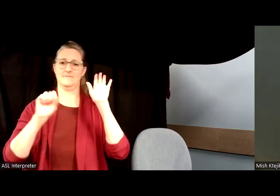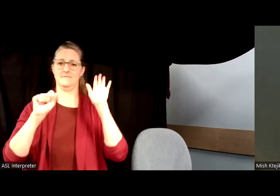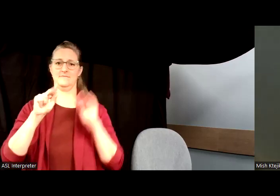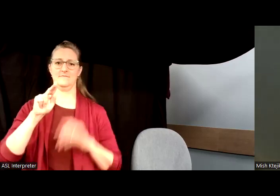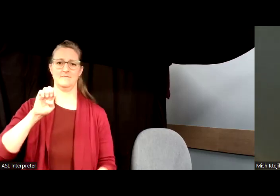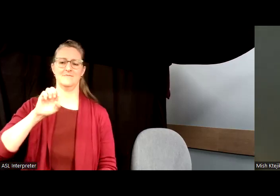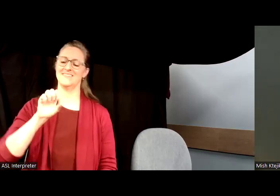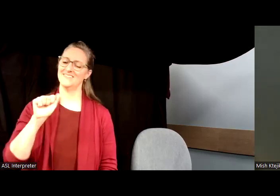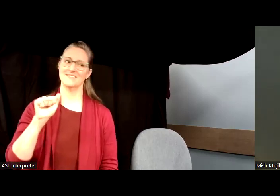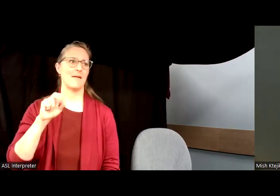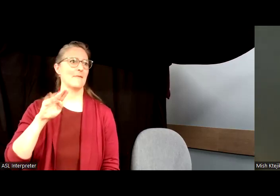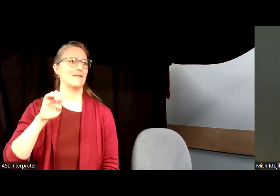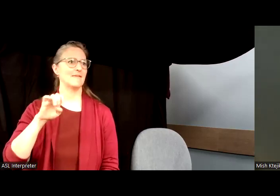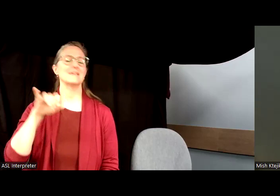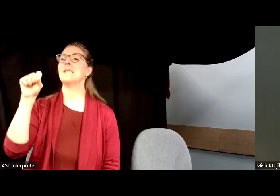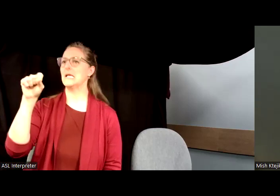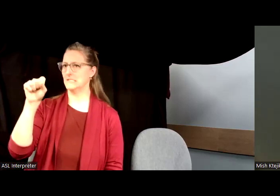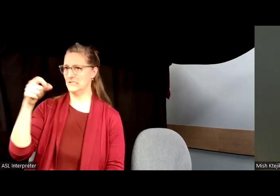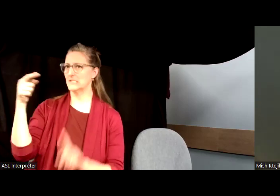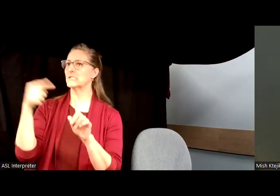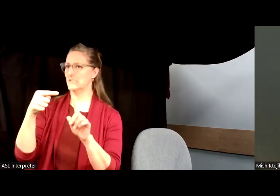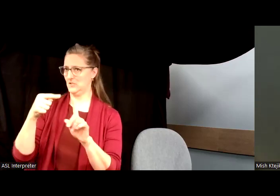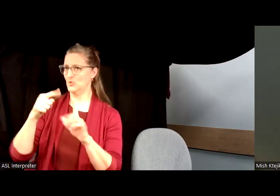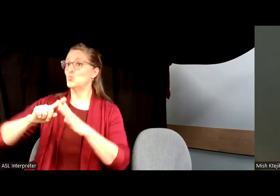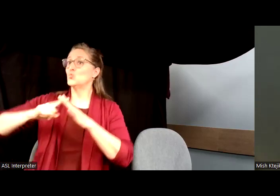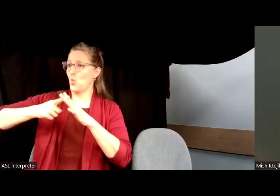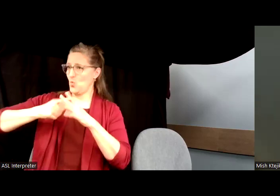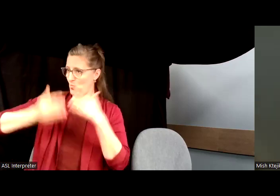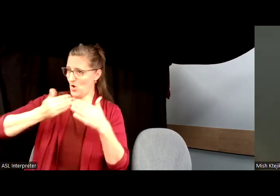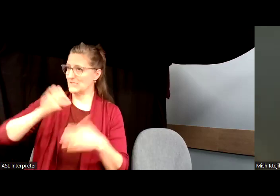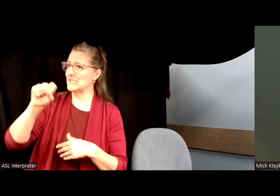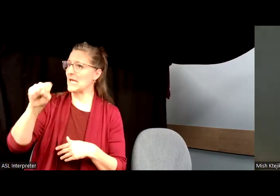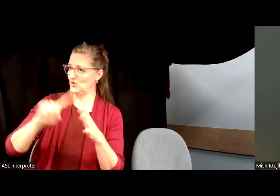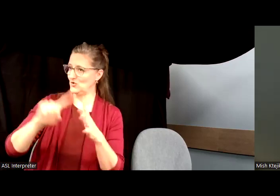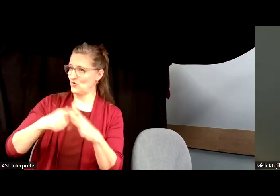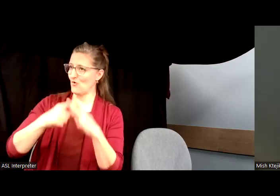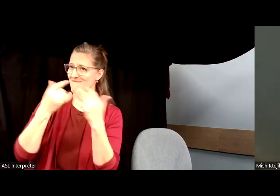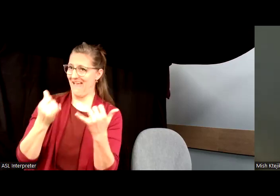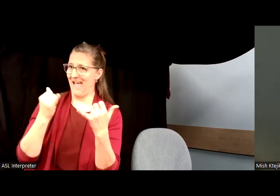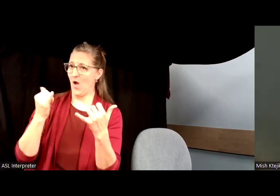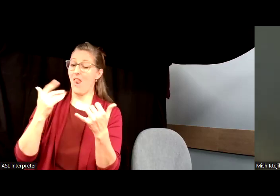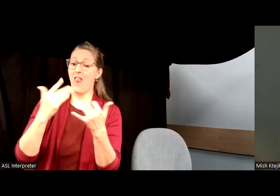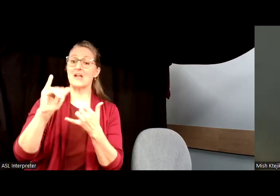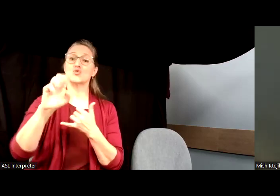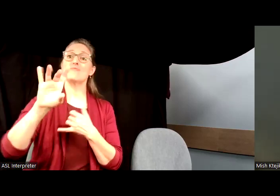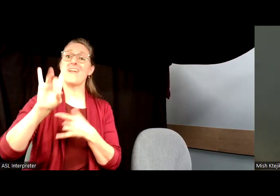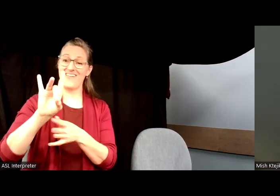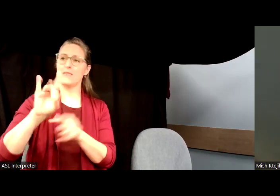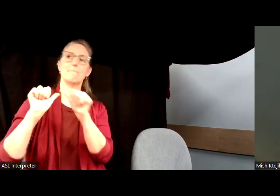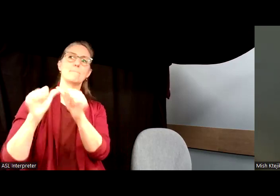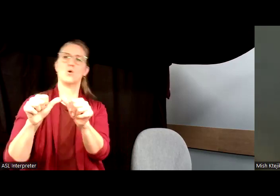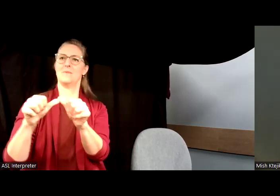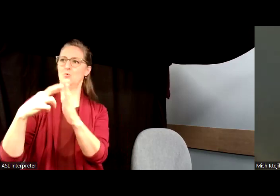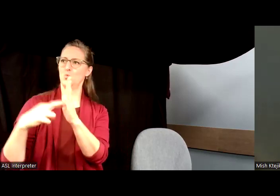Sammy? Essentially, yes. So you would start that process now, and then by June 8th, you'd have a permanent rule. So